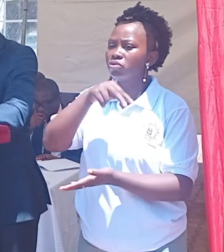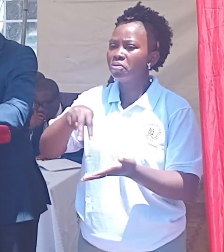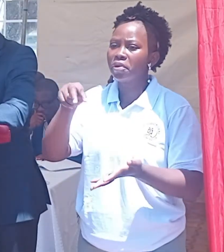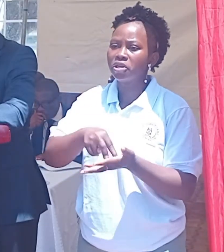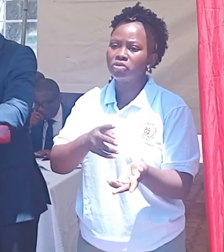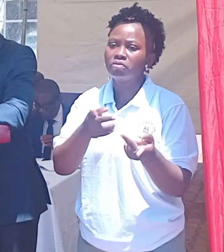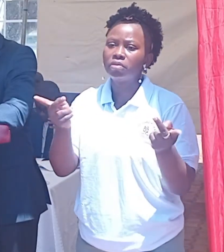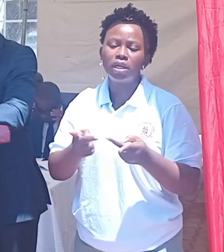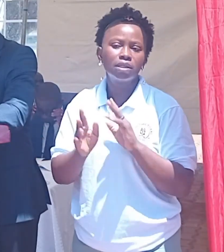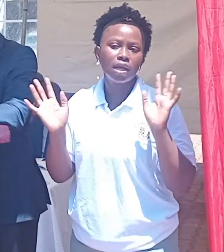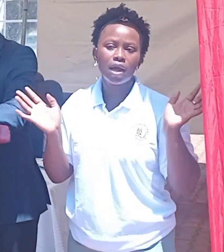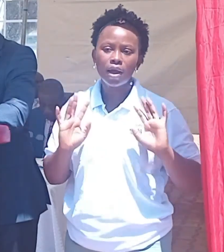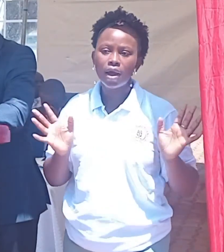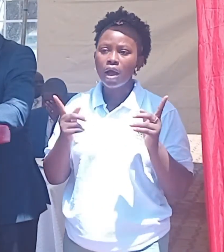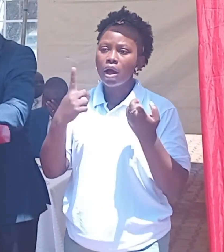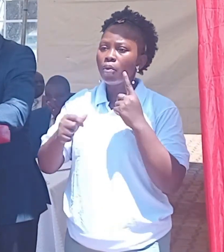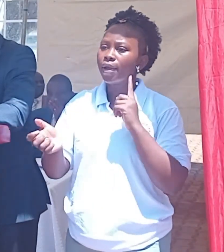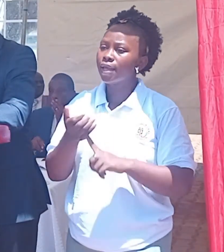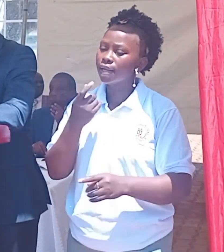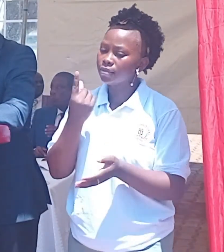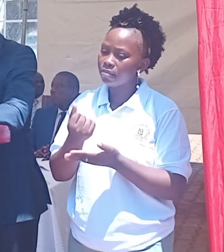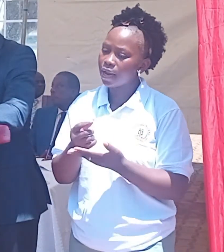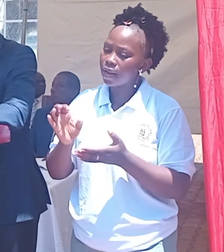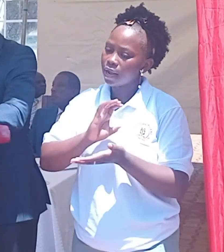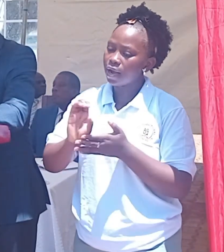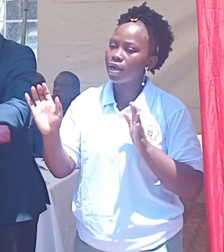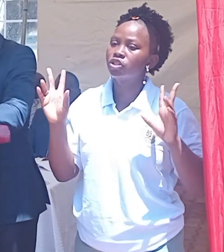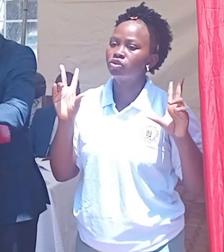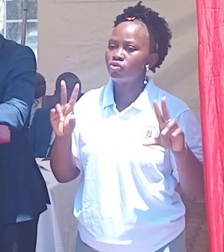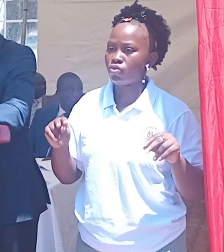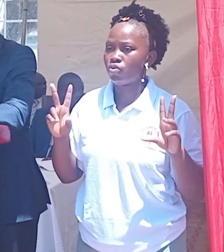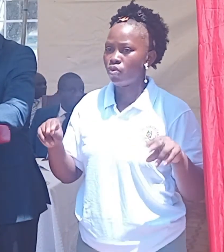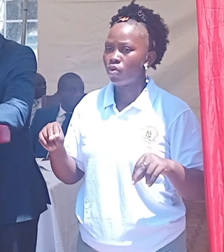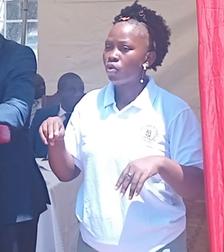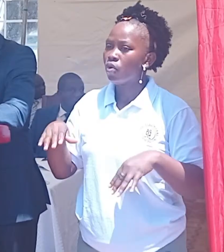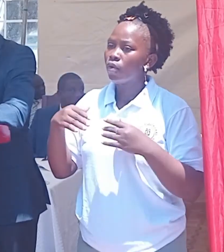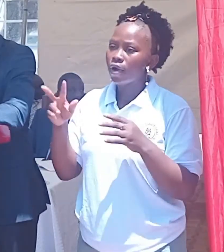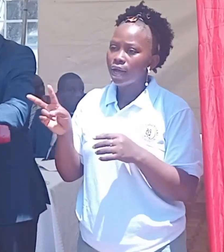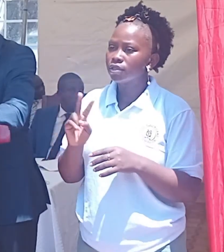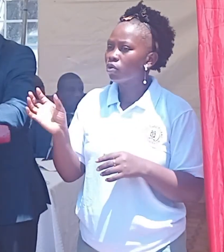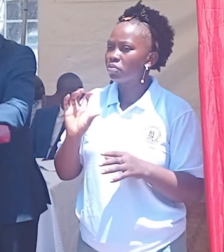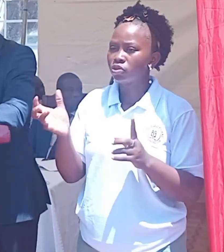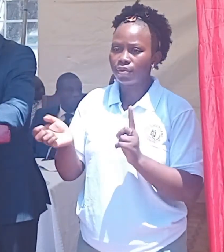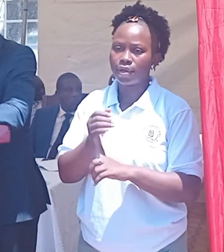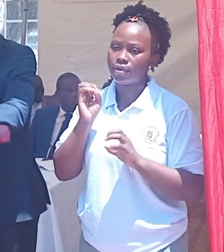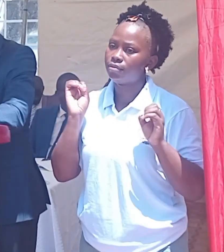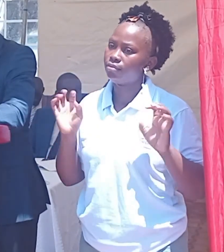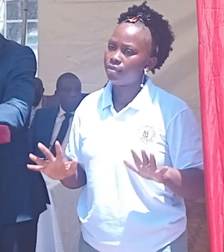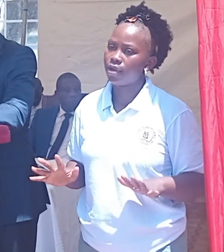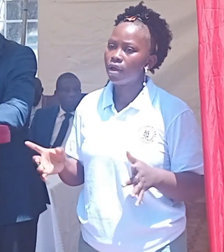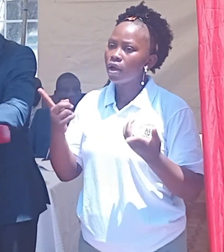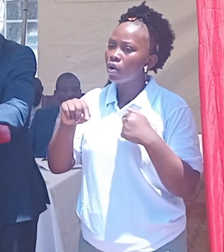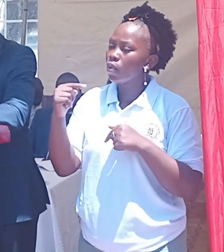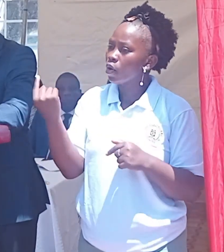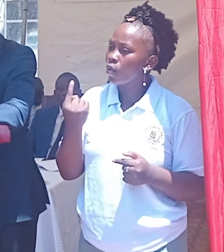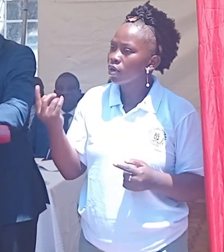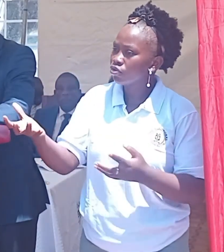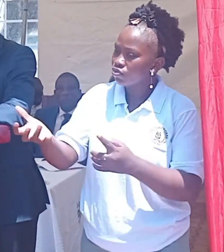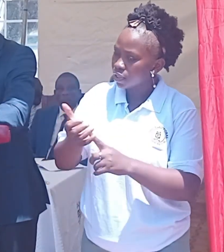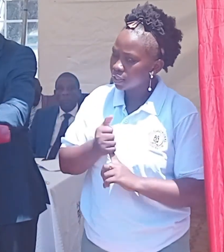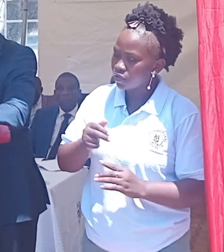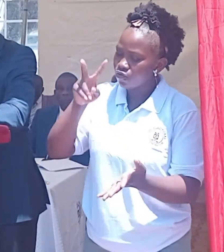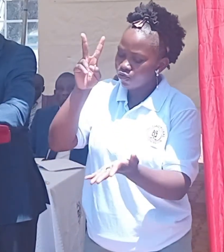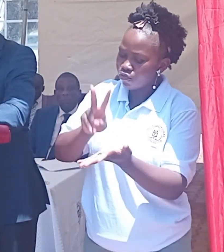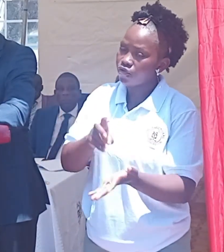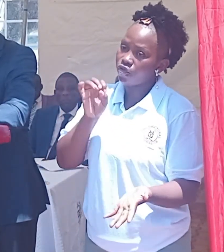We don't receive nomination fees or nomination charges as a commission. We only receive proof